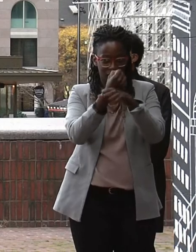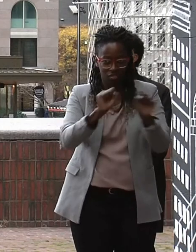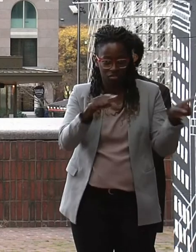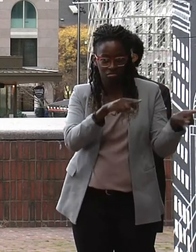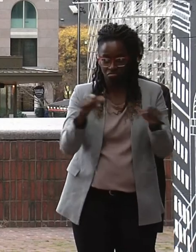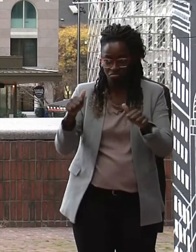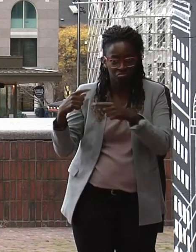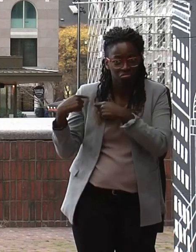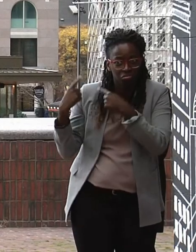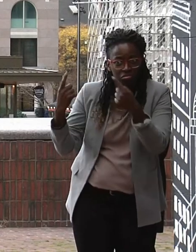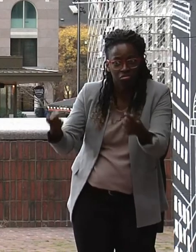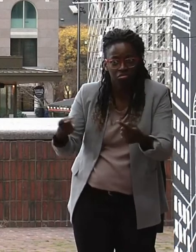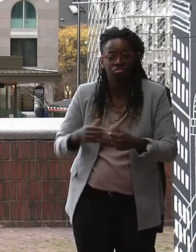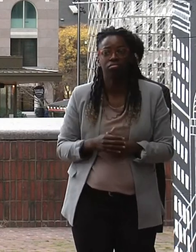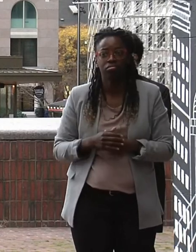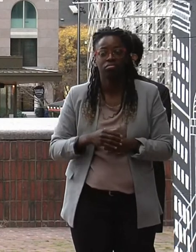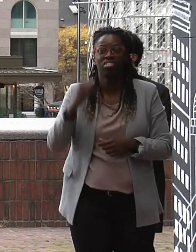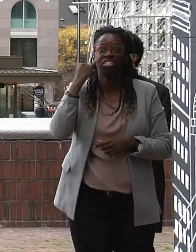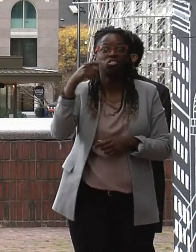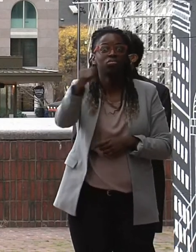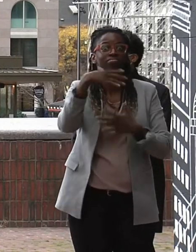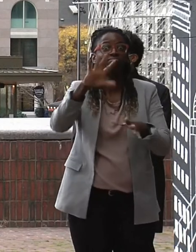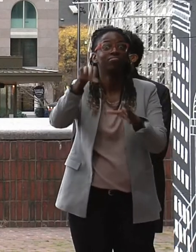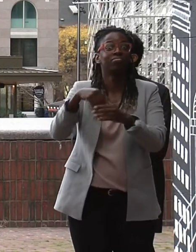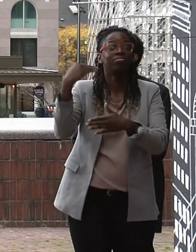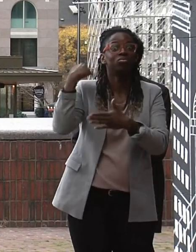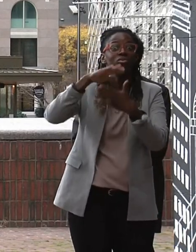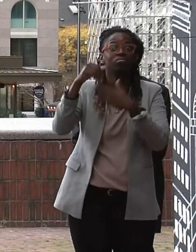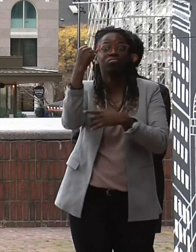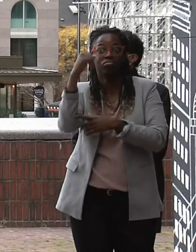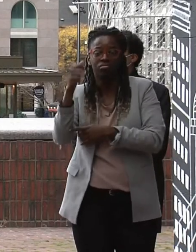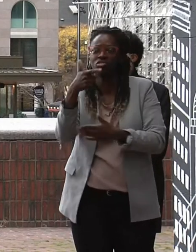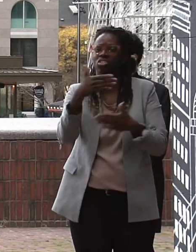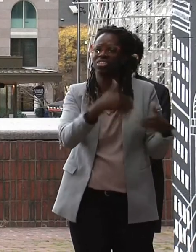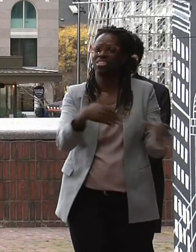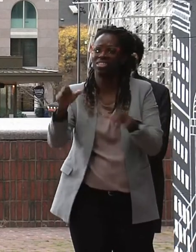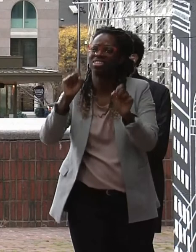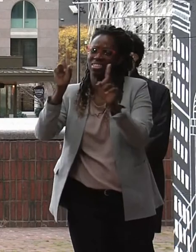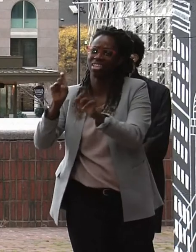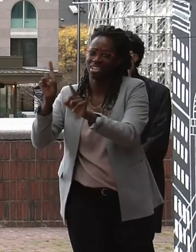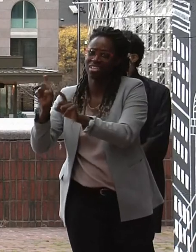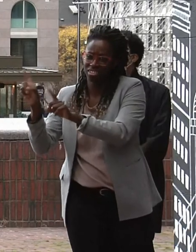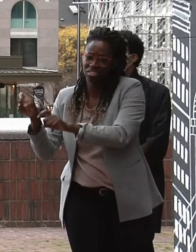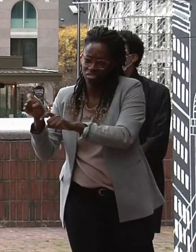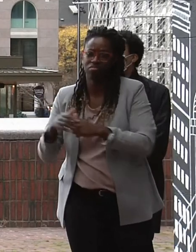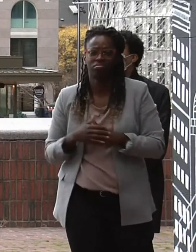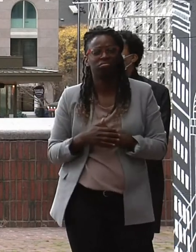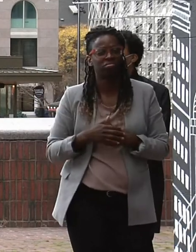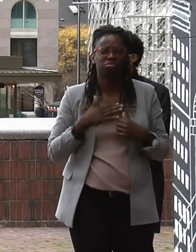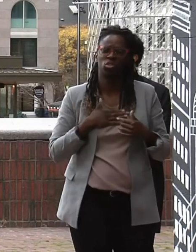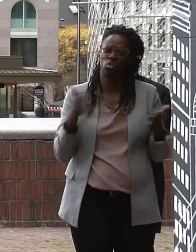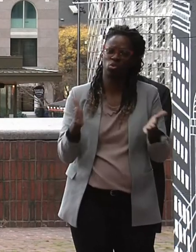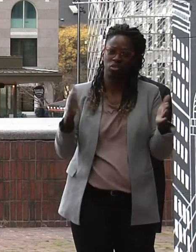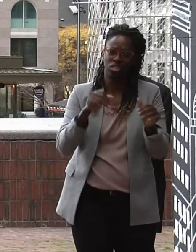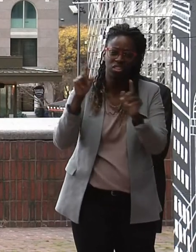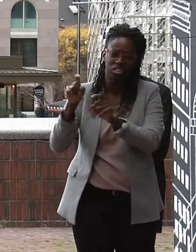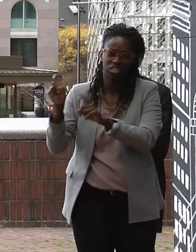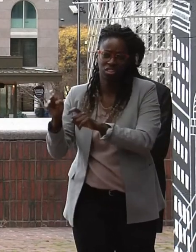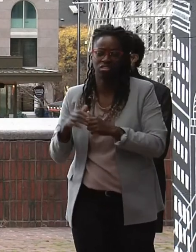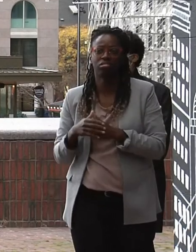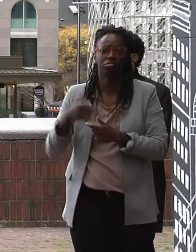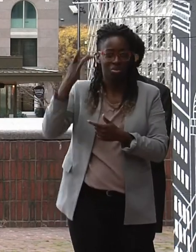over the weekend last week after the election, we're asking you should probably get tested. It'll probably be helpful to you and your family just to get a test, just to